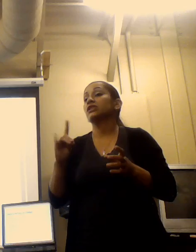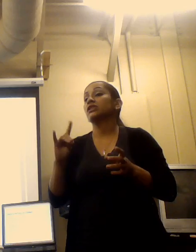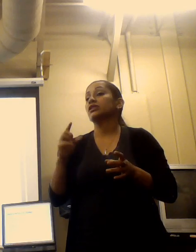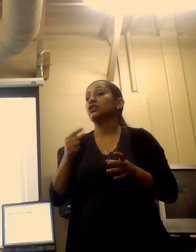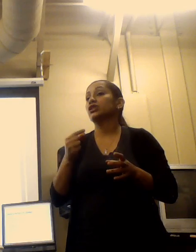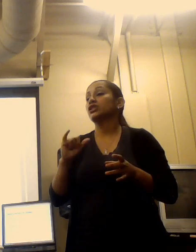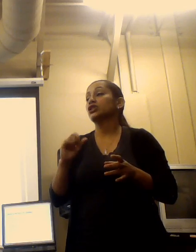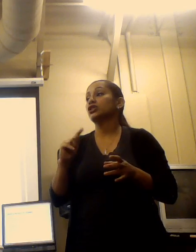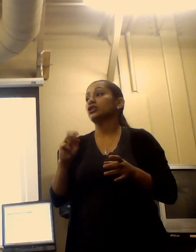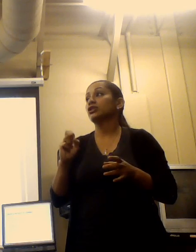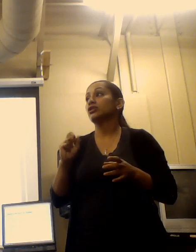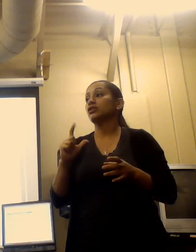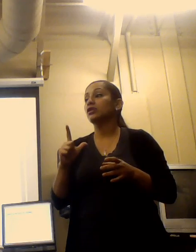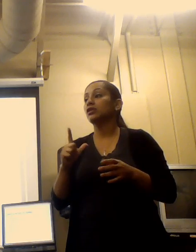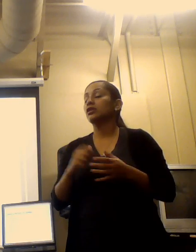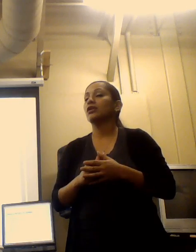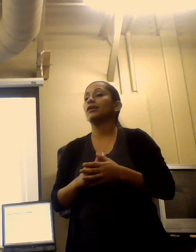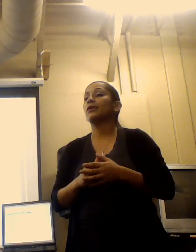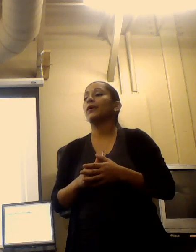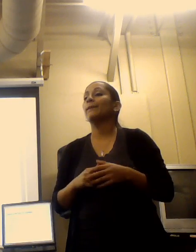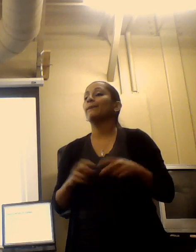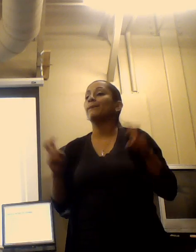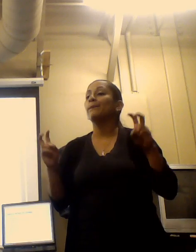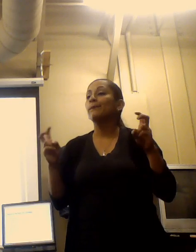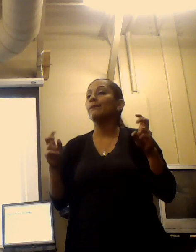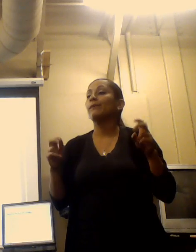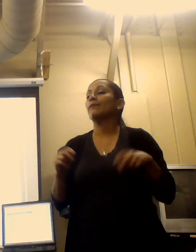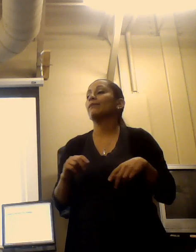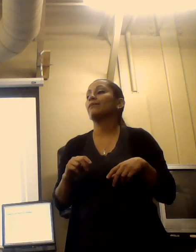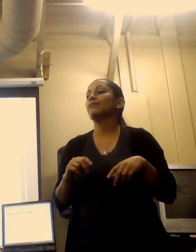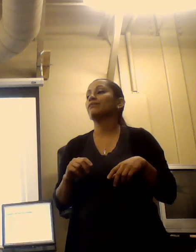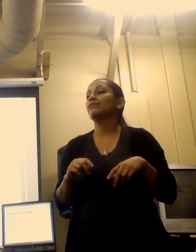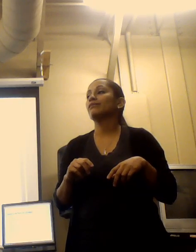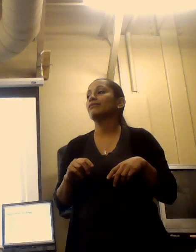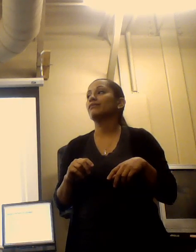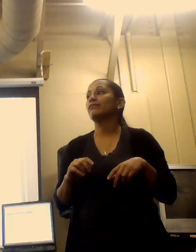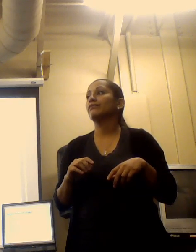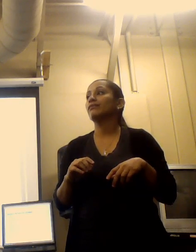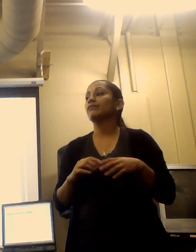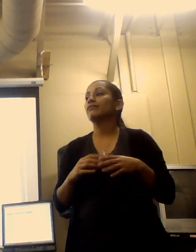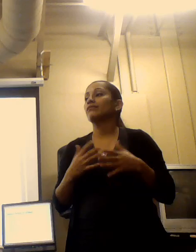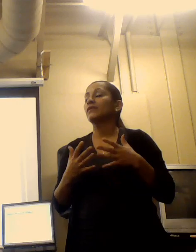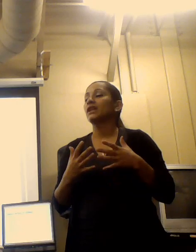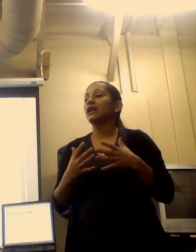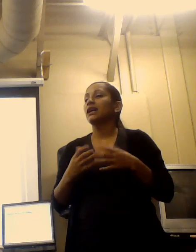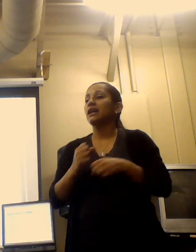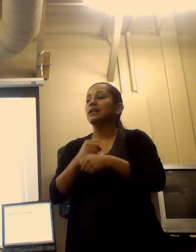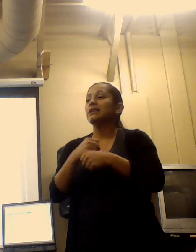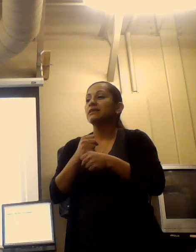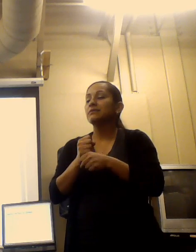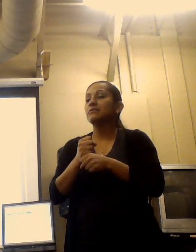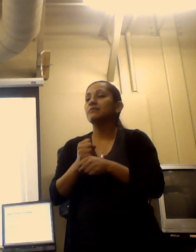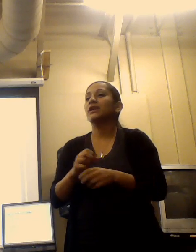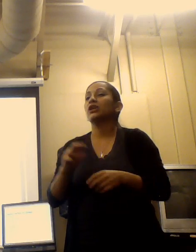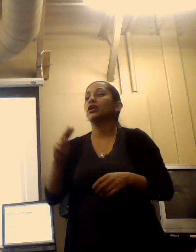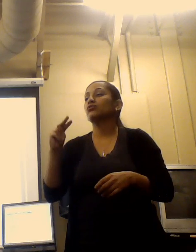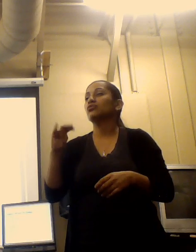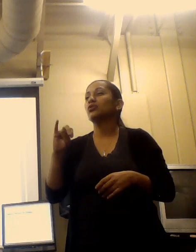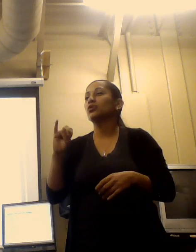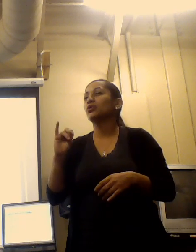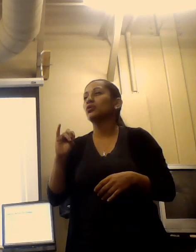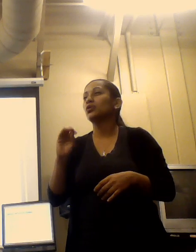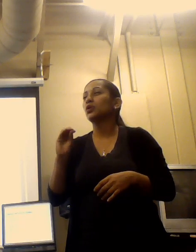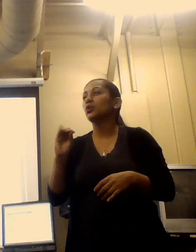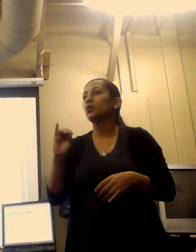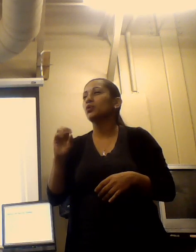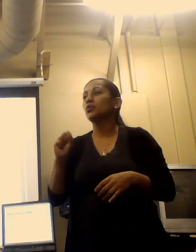noise. When you start shooting in those high ISOs, it starts to create something in your image called noise, and it's usually like little